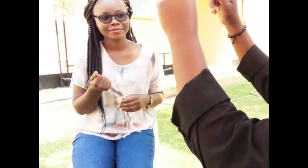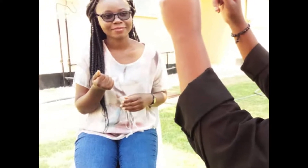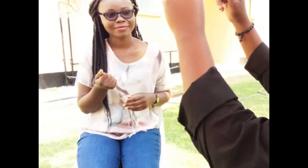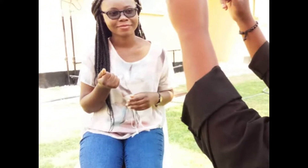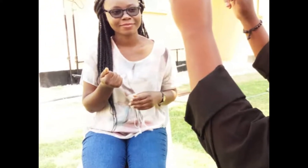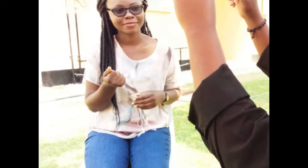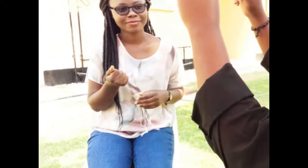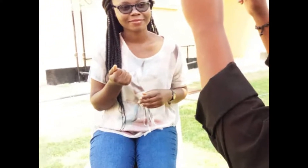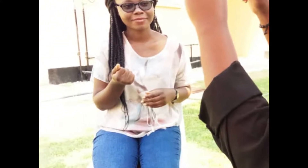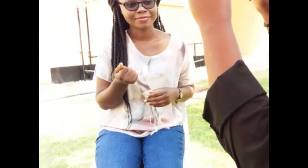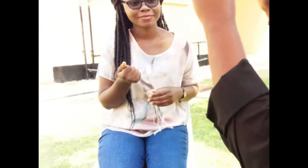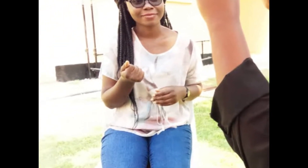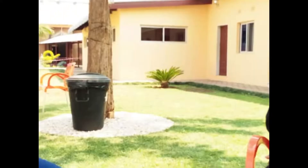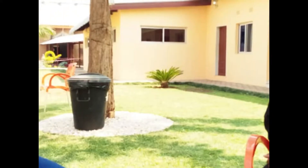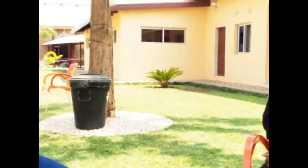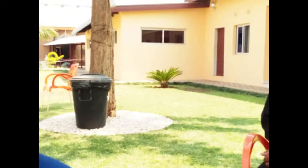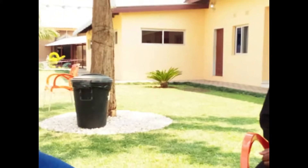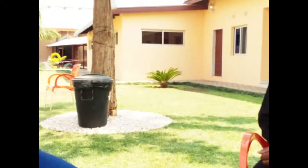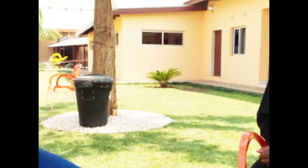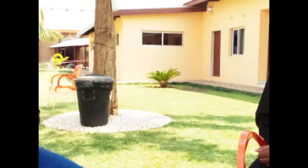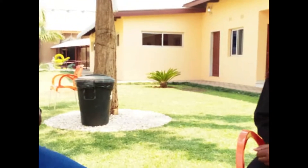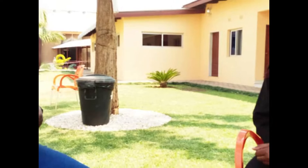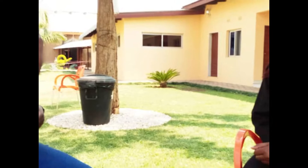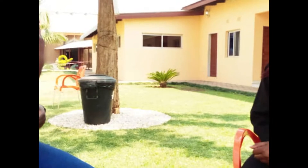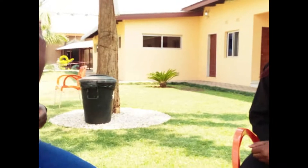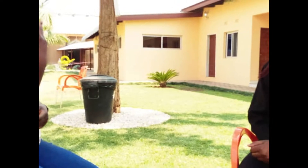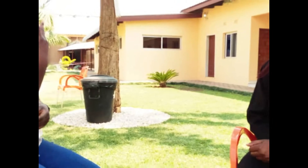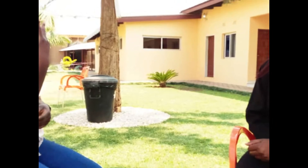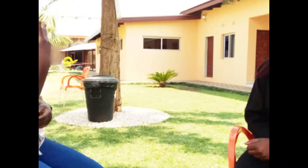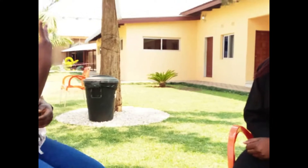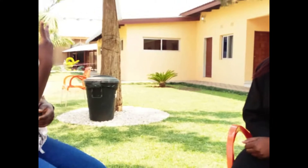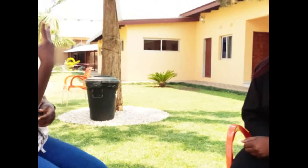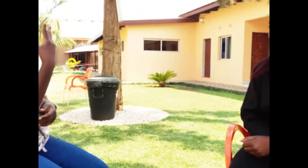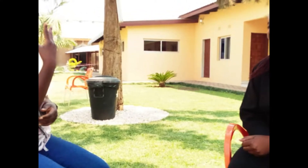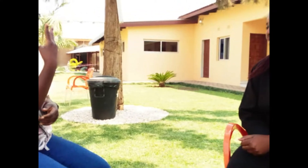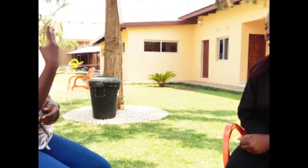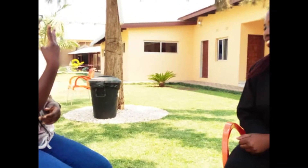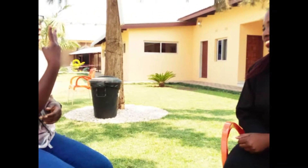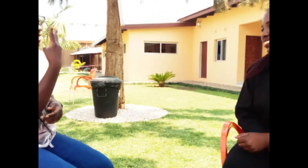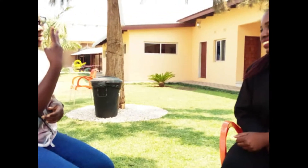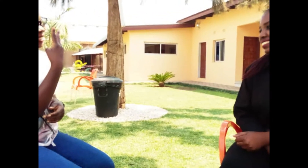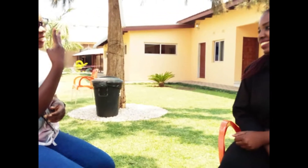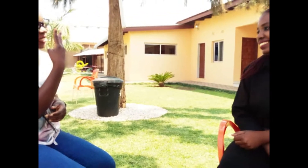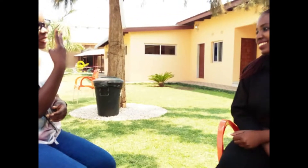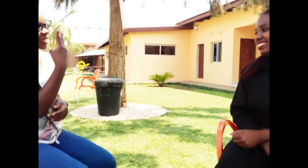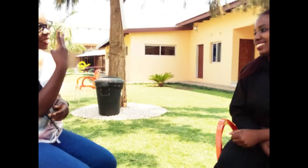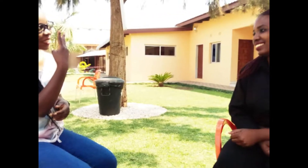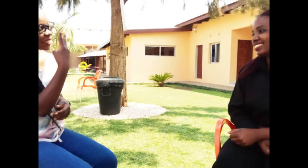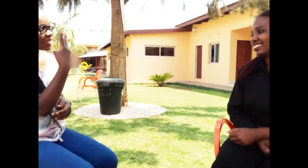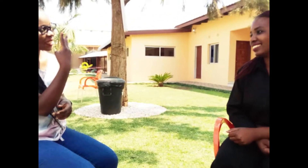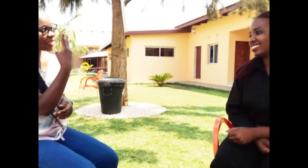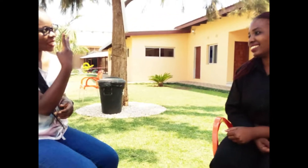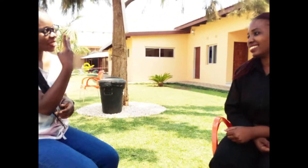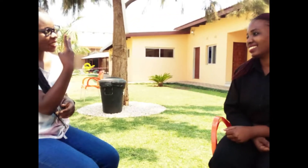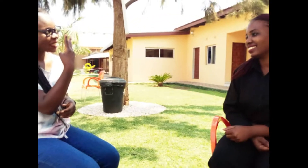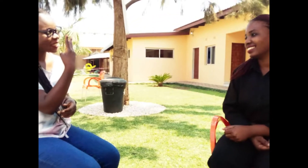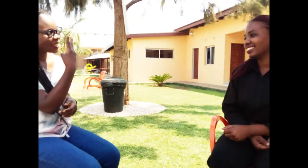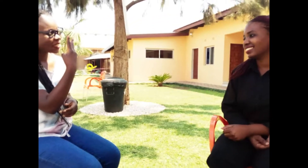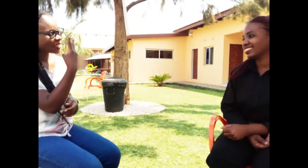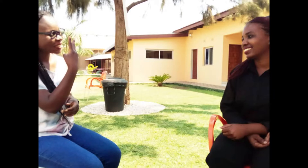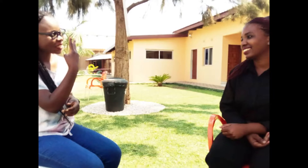us for this year's IDSL. Ladies and gentlemen, I present to you Team Zambia.